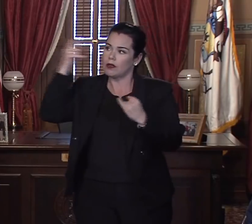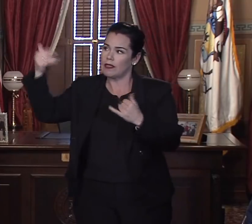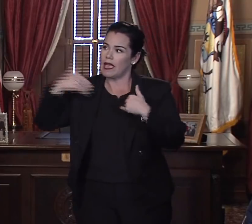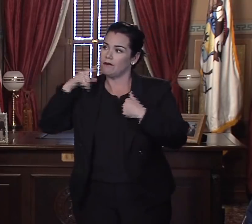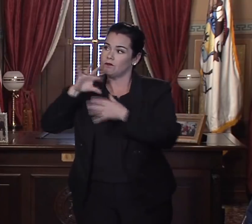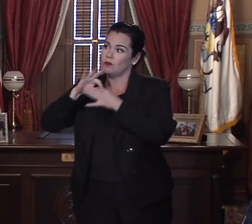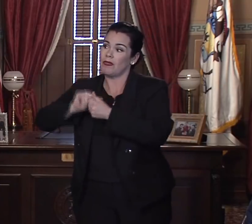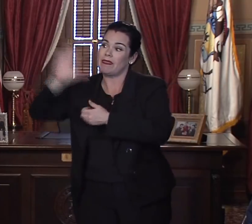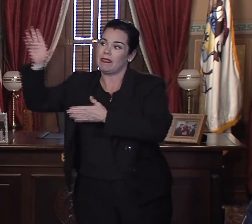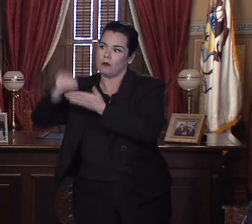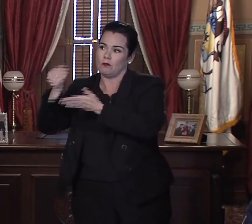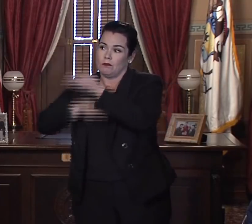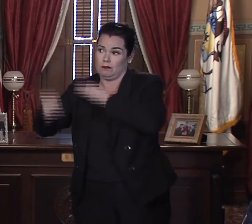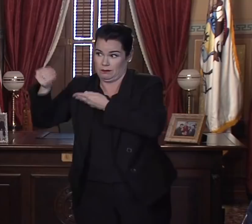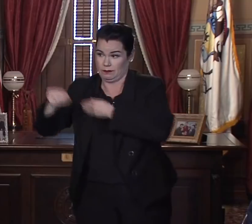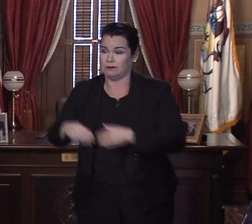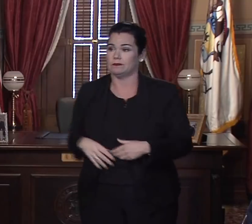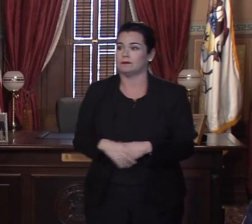budget.